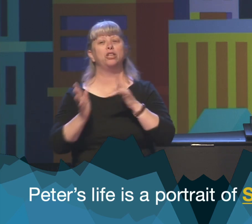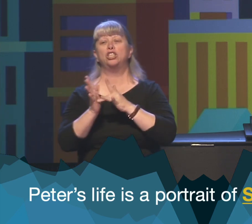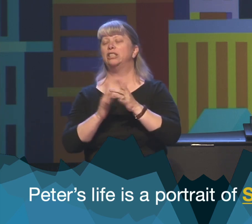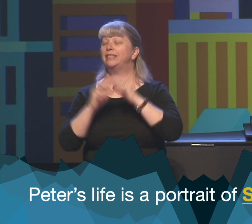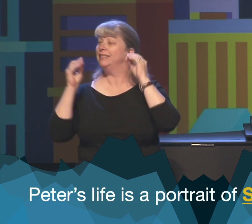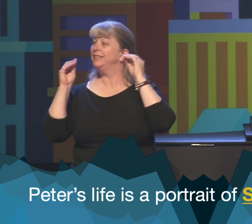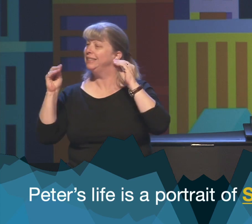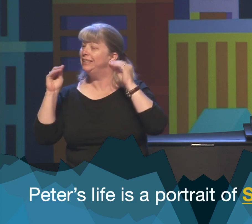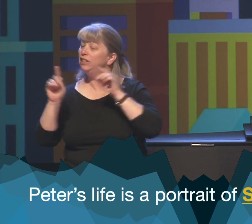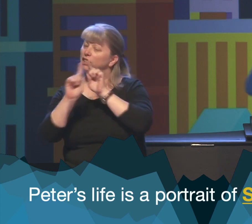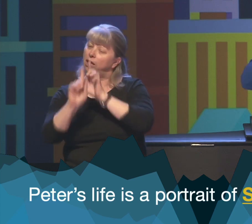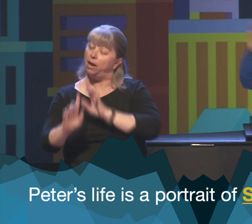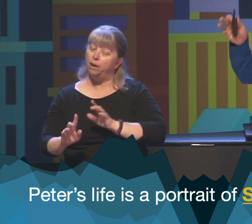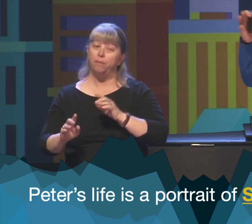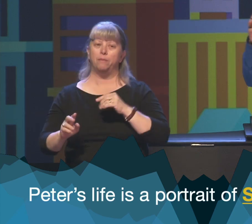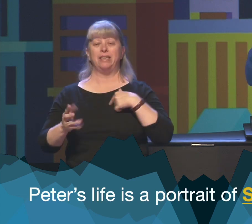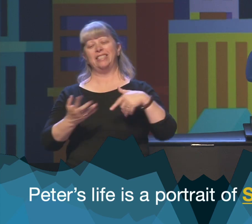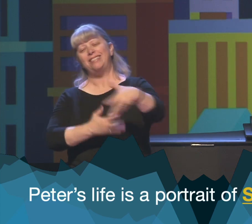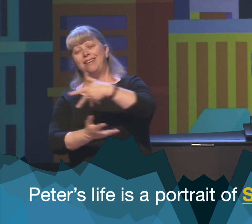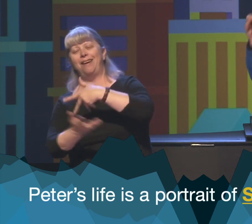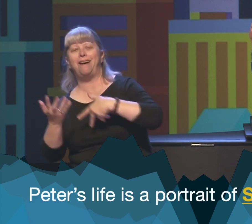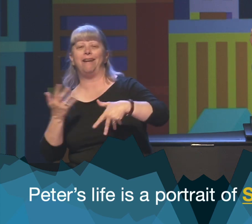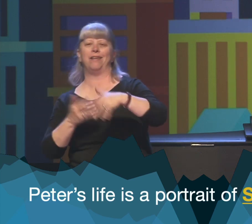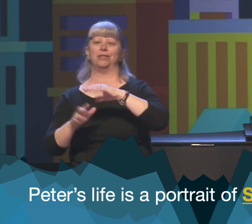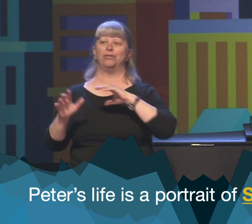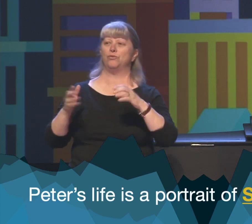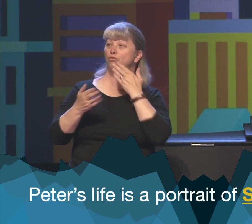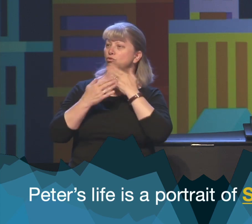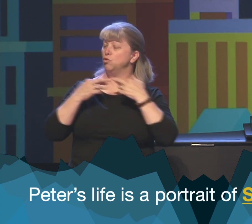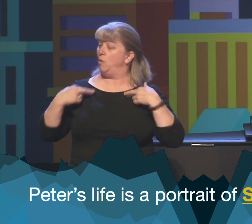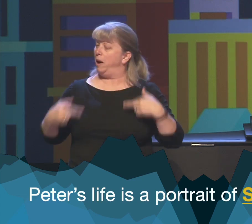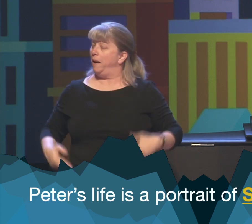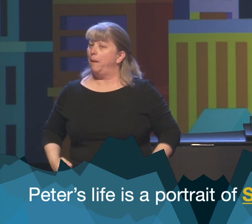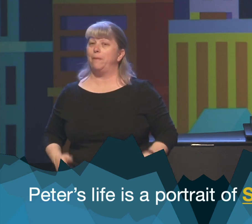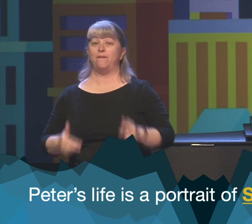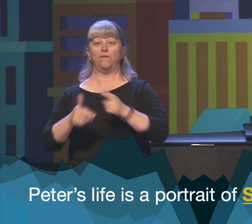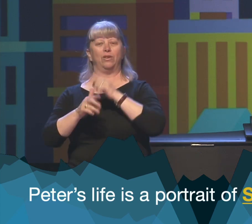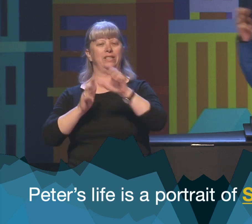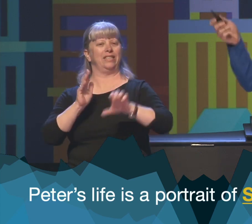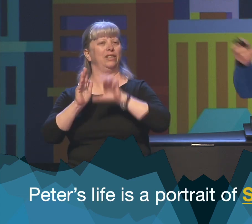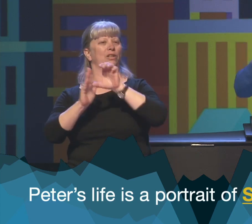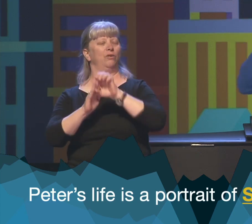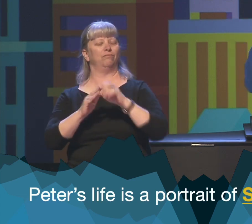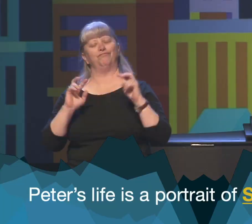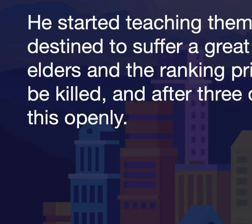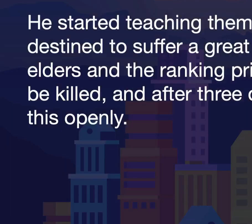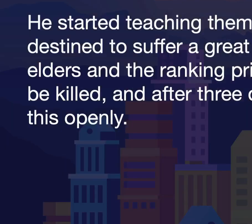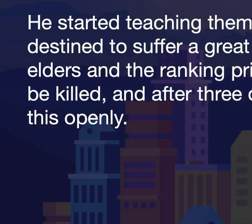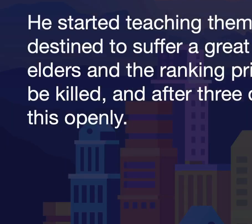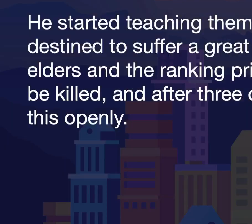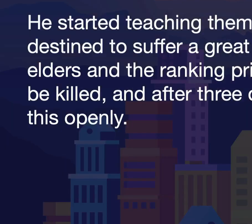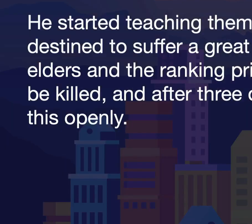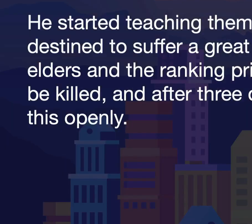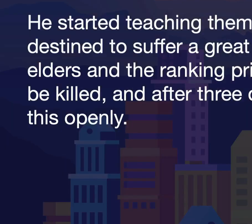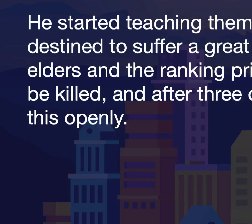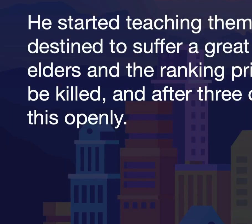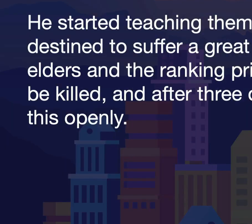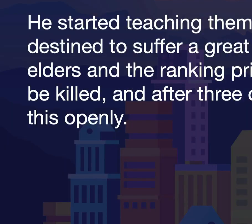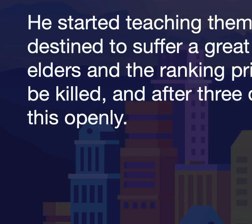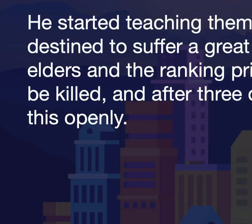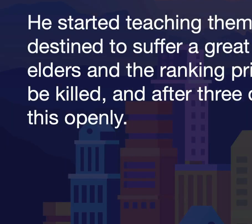teaching his disciples. And he's hanging out with them, and he's doing what a good rabbi would do in the first century. They're sitting around, and this is what it says. It says, he